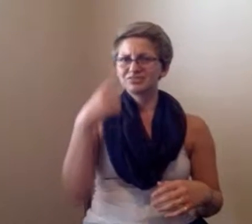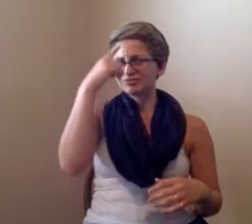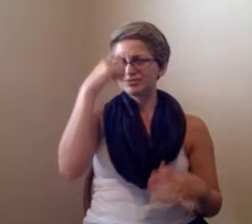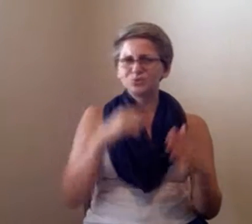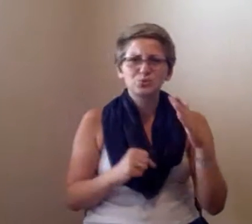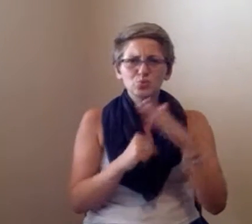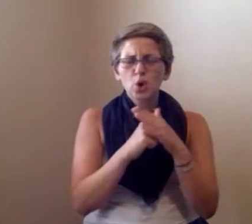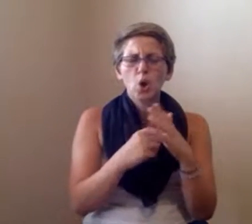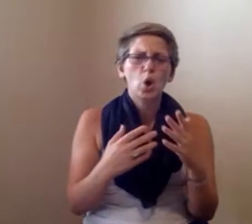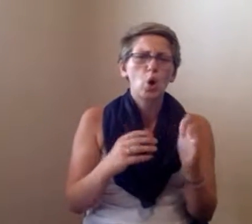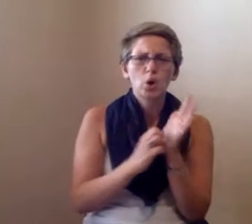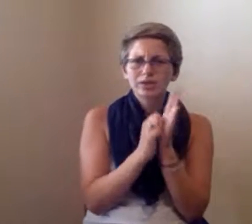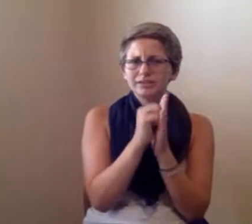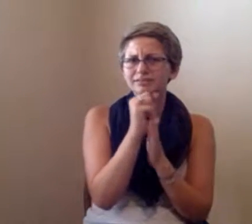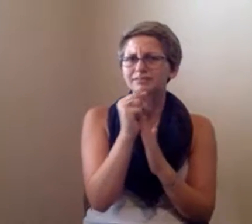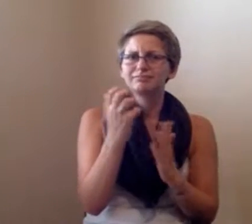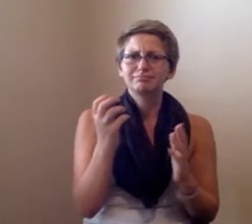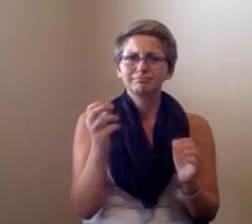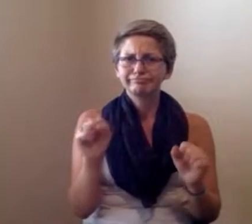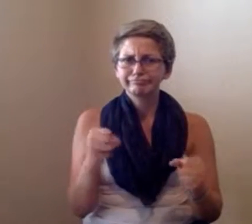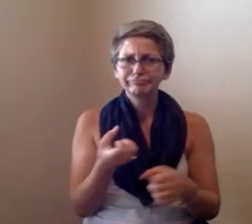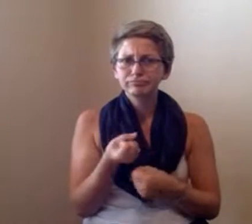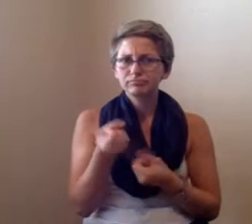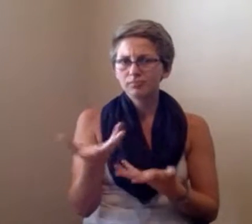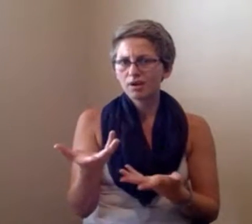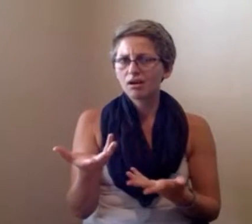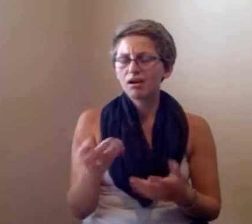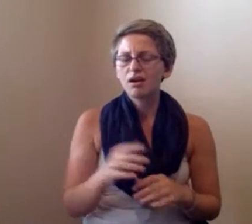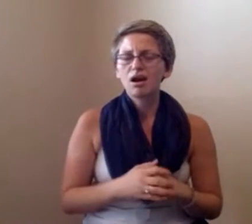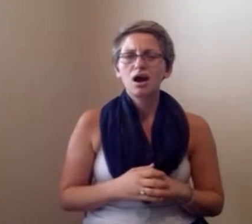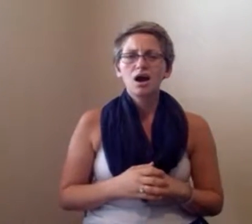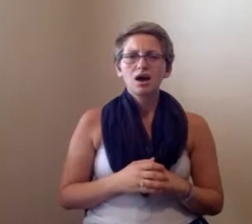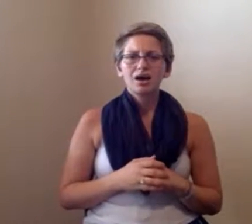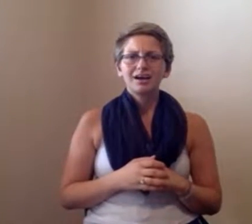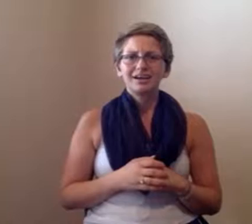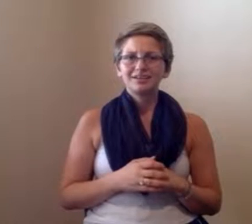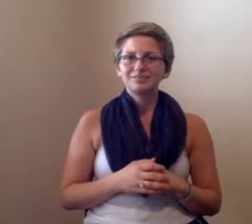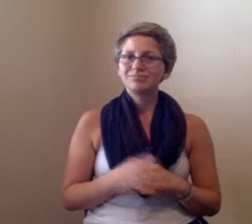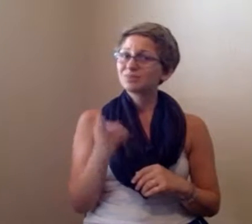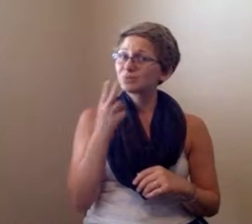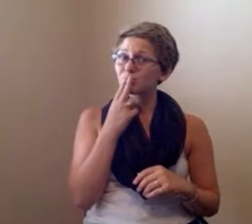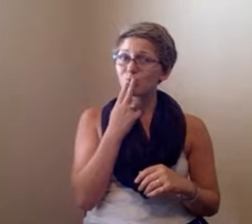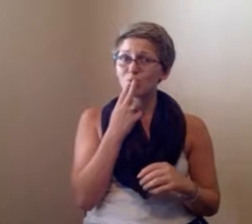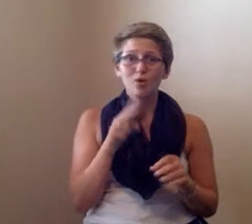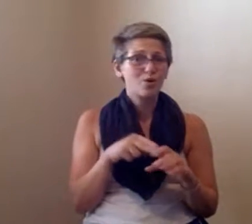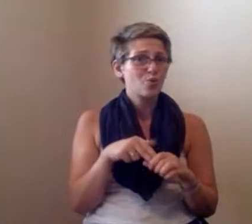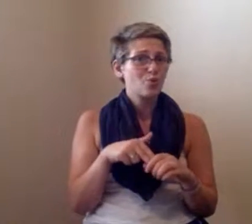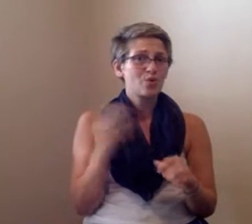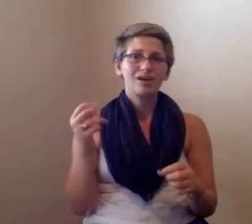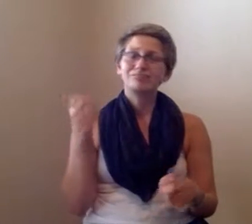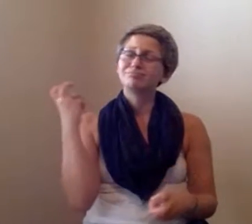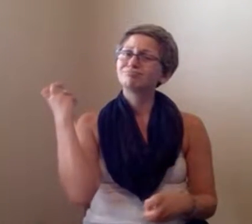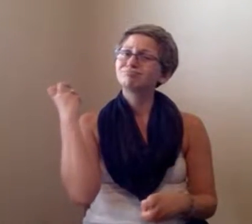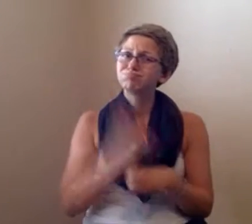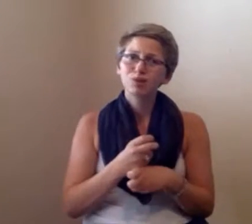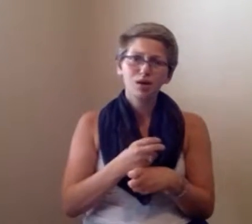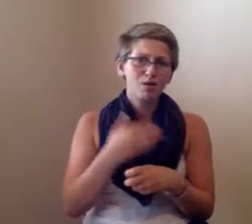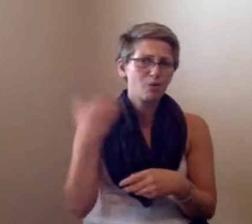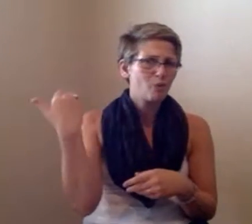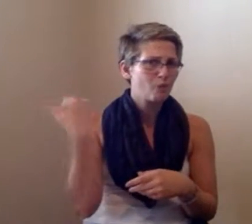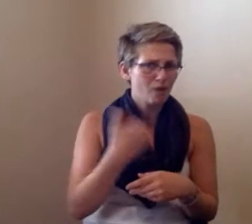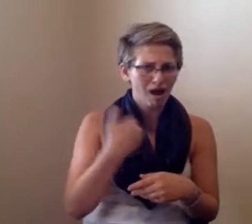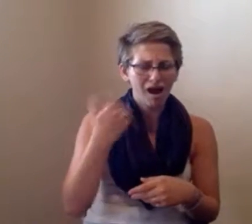It's really tough if you're a regular smoker. And quitting is very difficult. However, now we have lots of